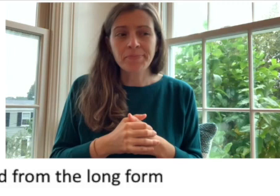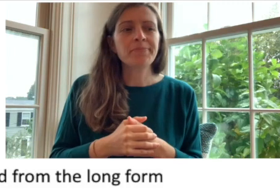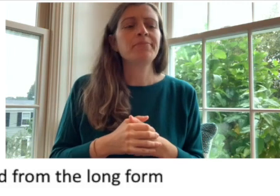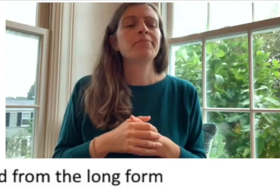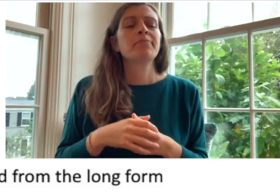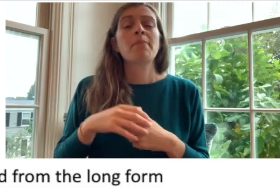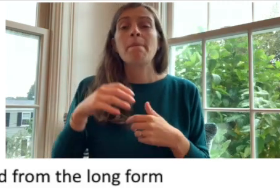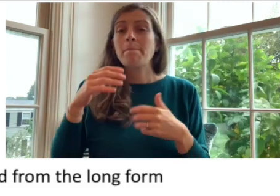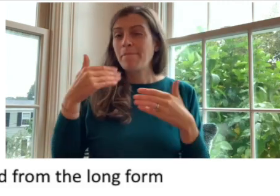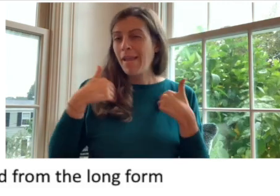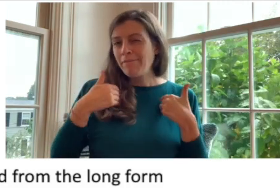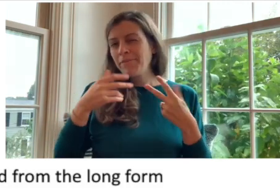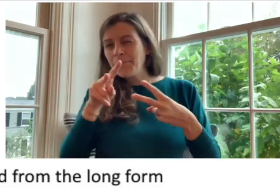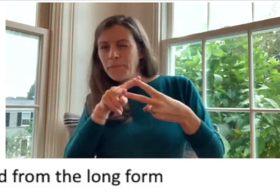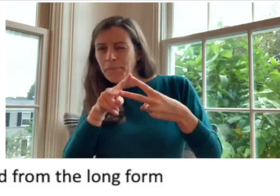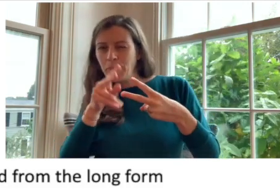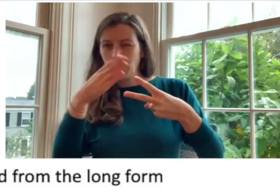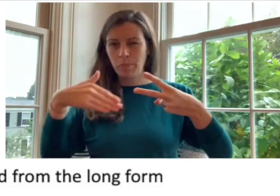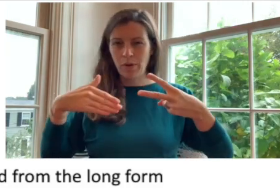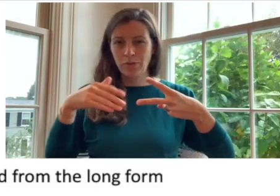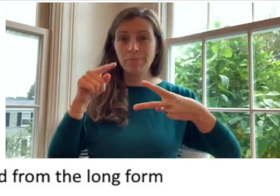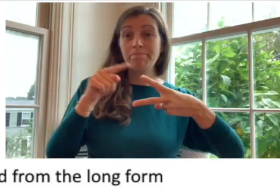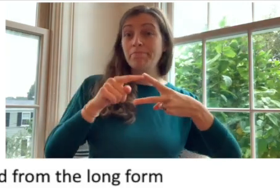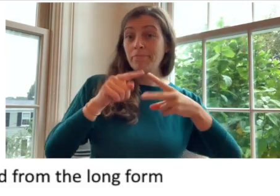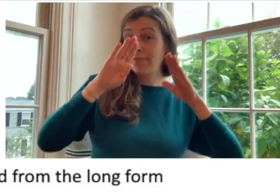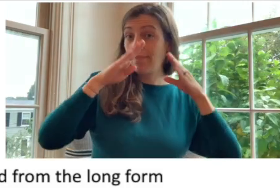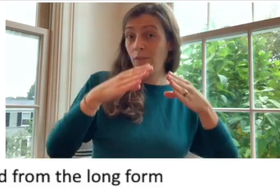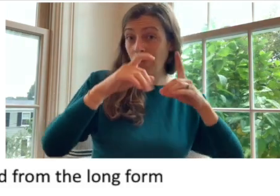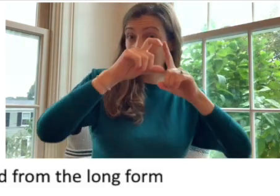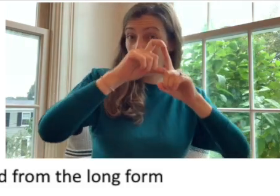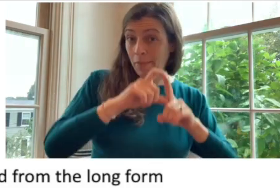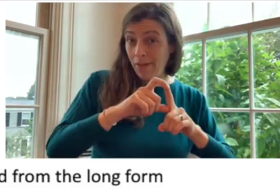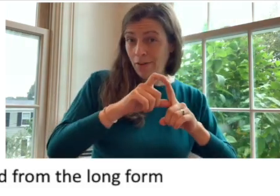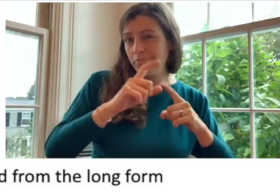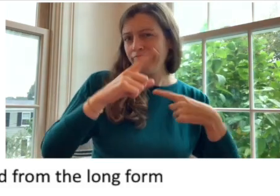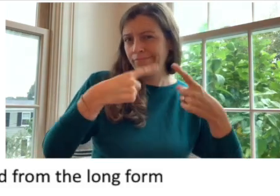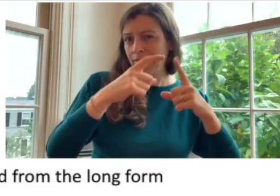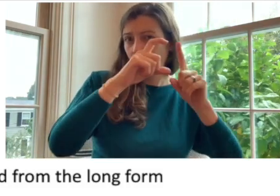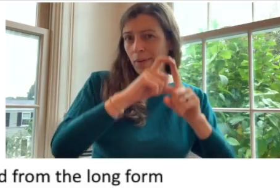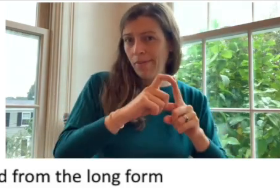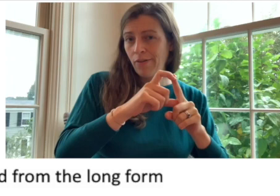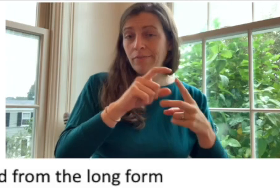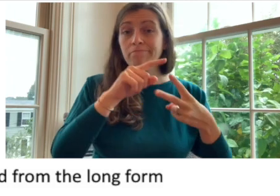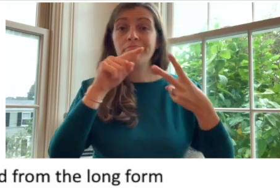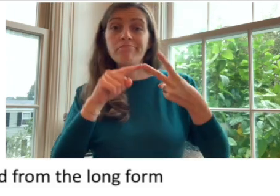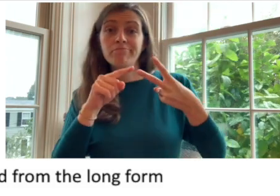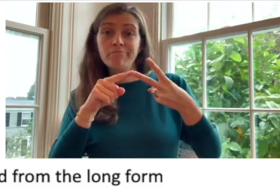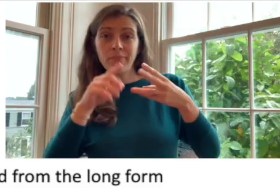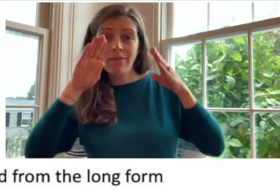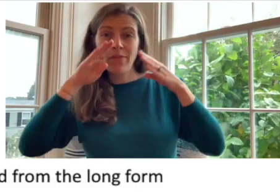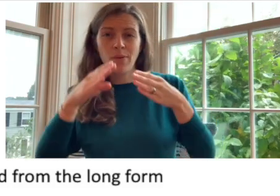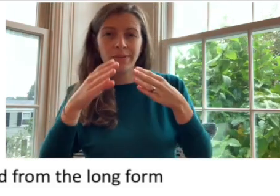The first part focuses on vocabulary, and the second part focuses on early communication.